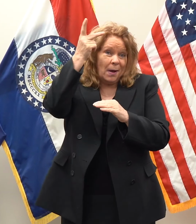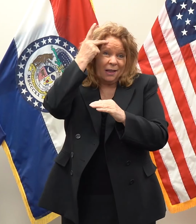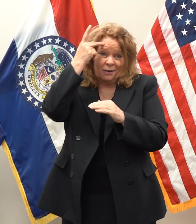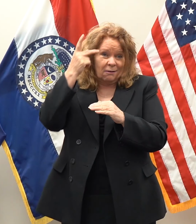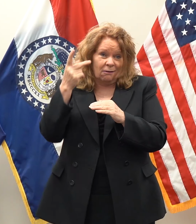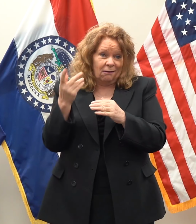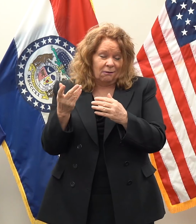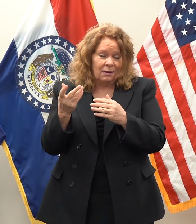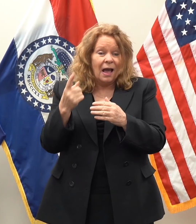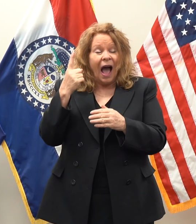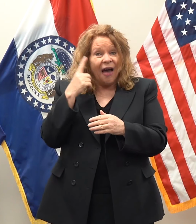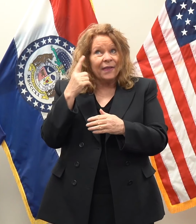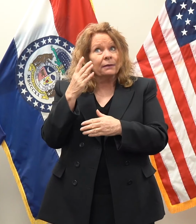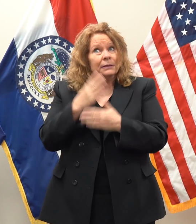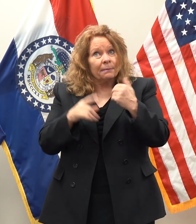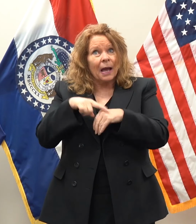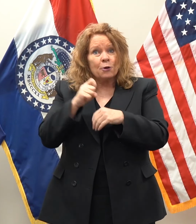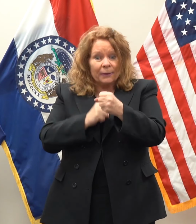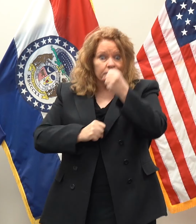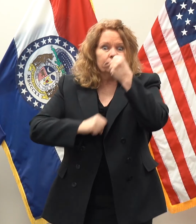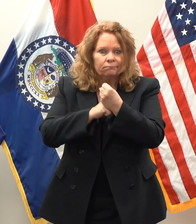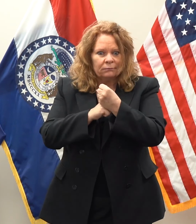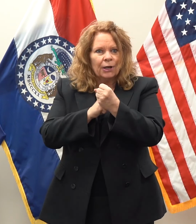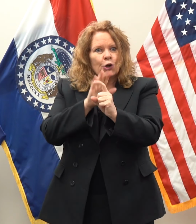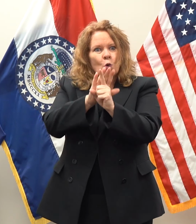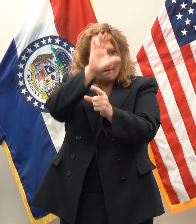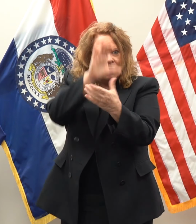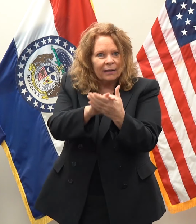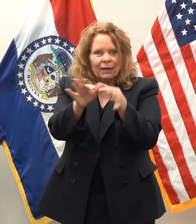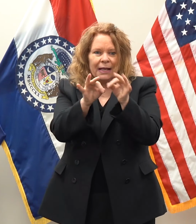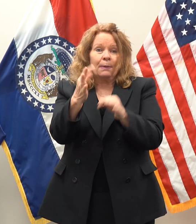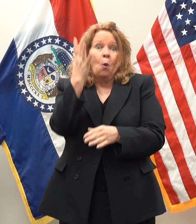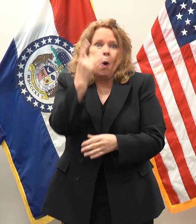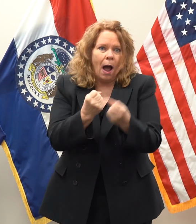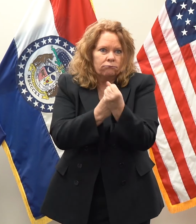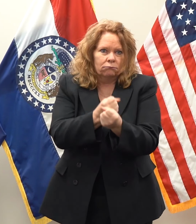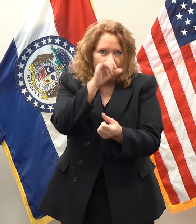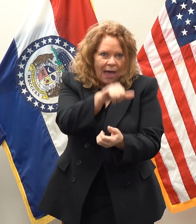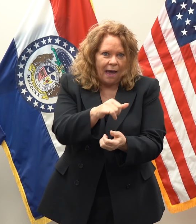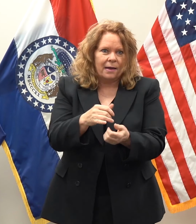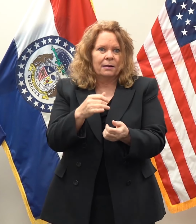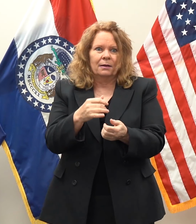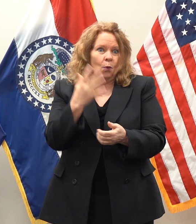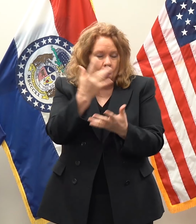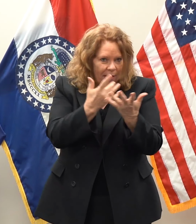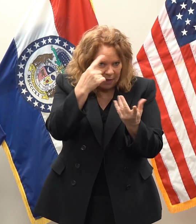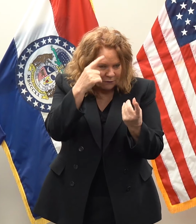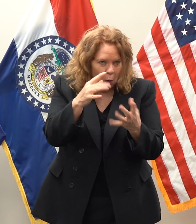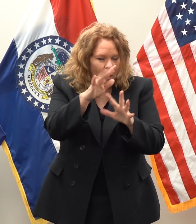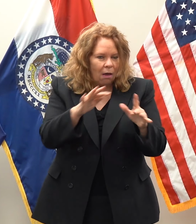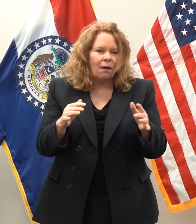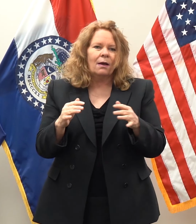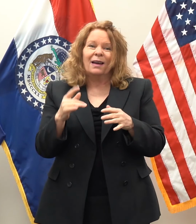some point you have to stand for something, be for something, explain why you're for what you're for, and move forward. I think